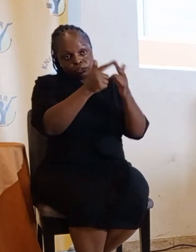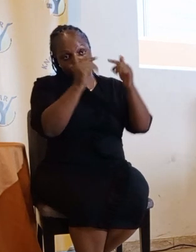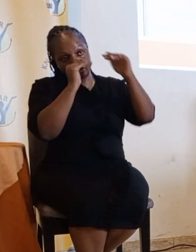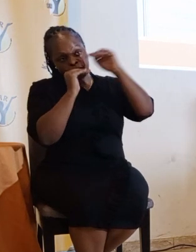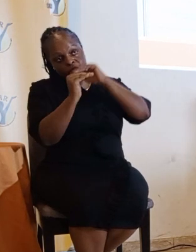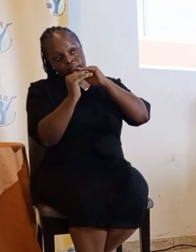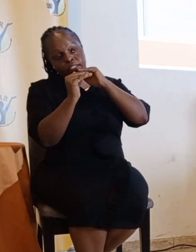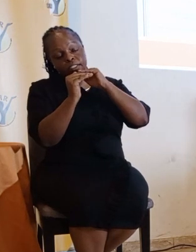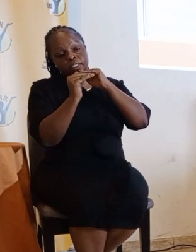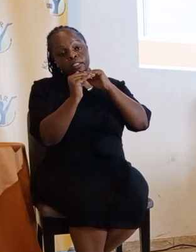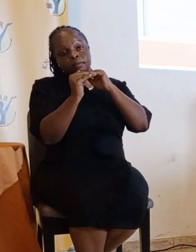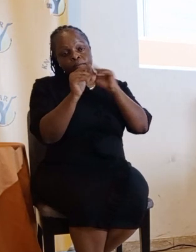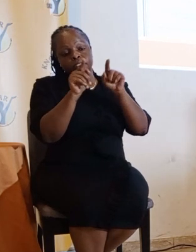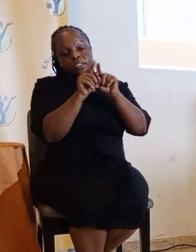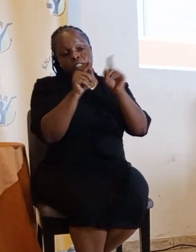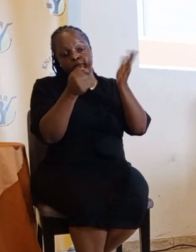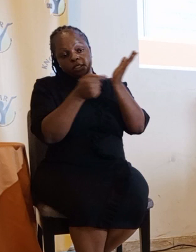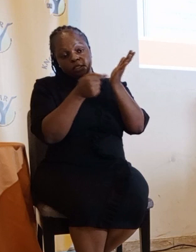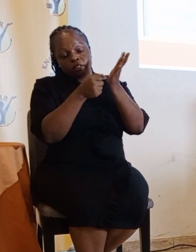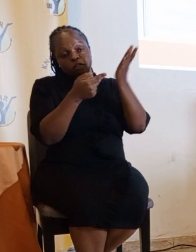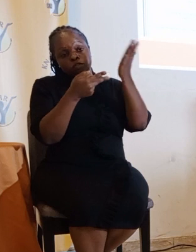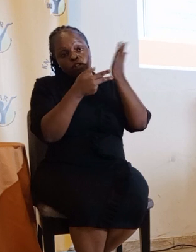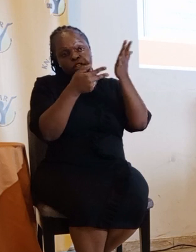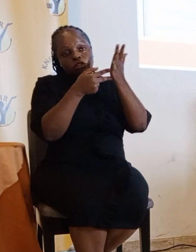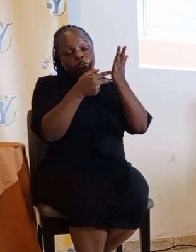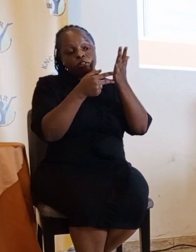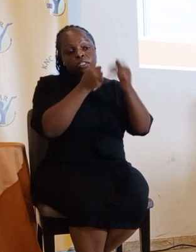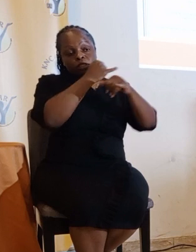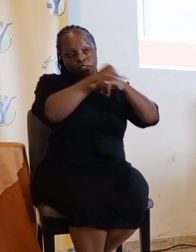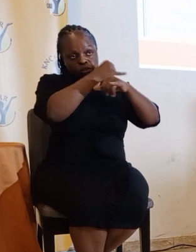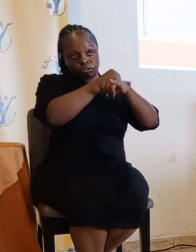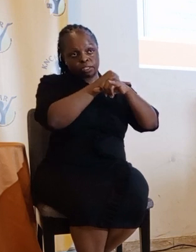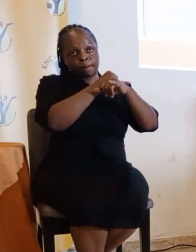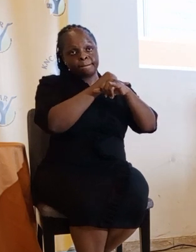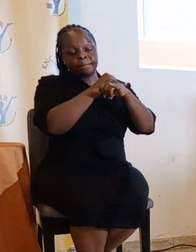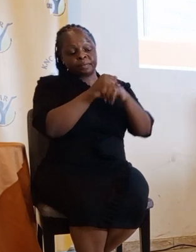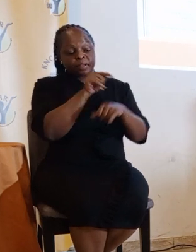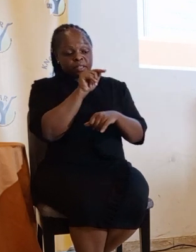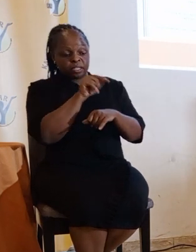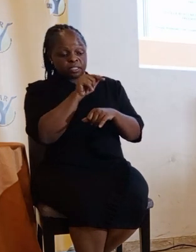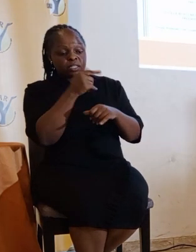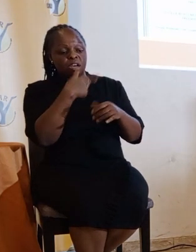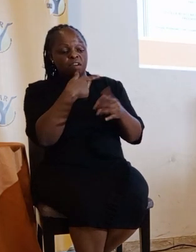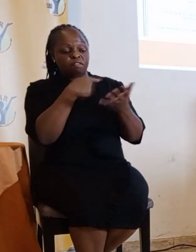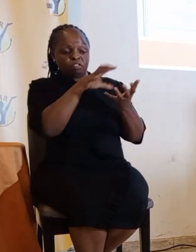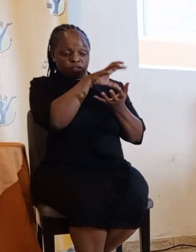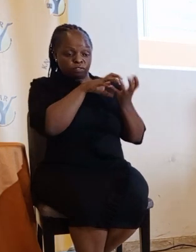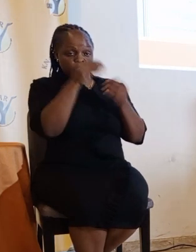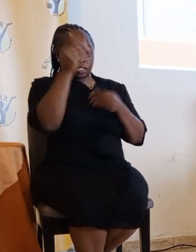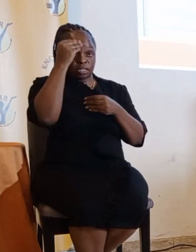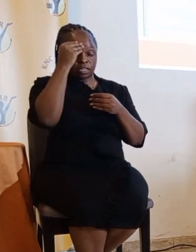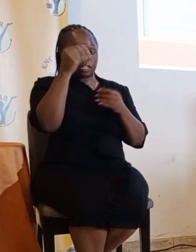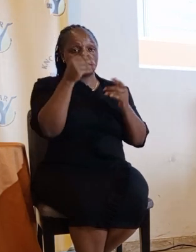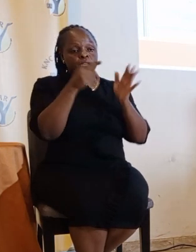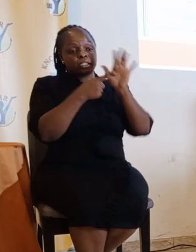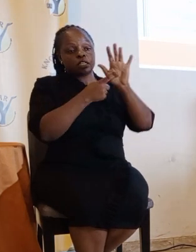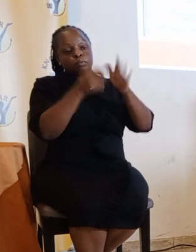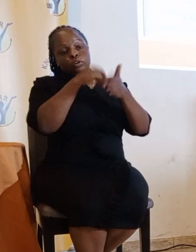universities and technical vocational institutions, and this has disrupted learning. For instance, in